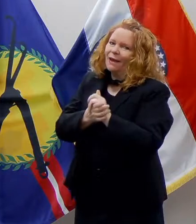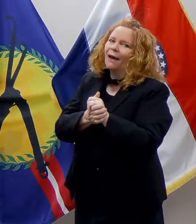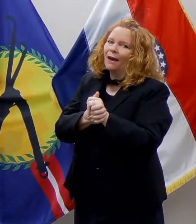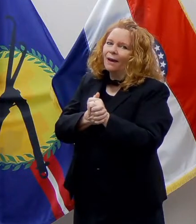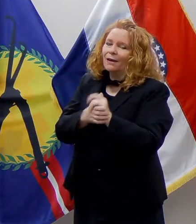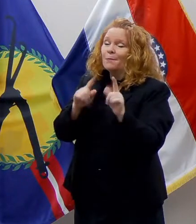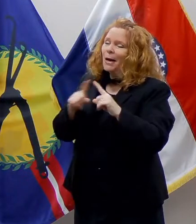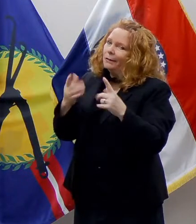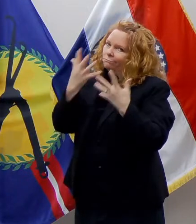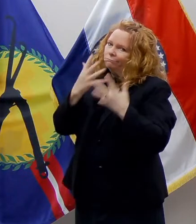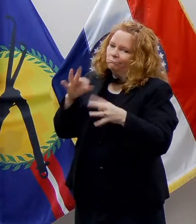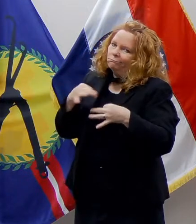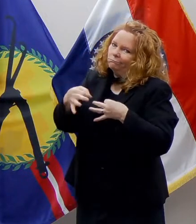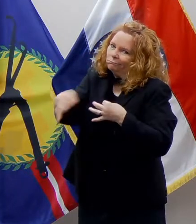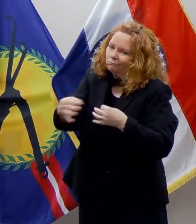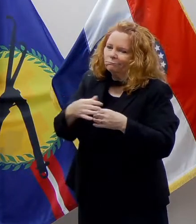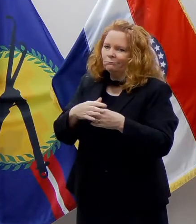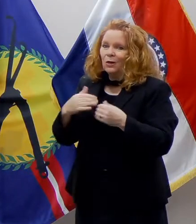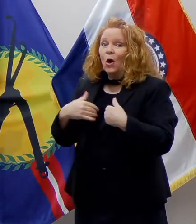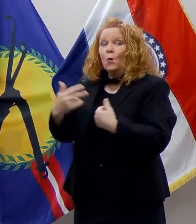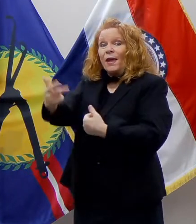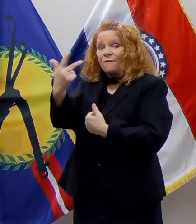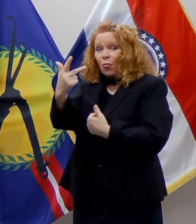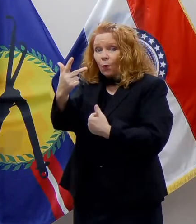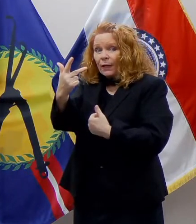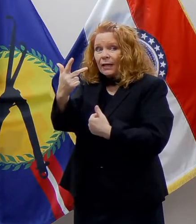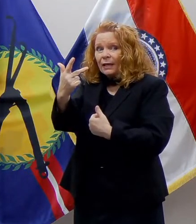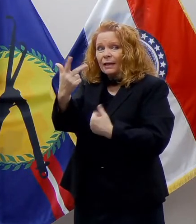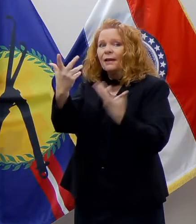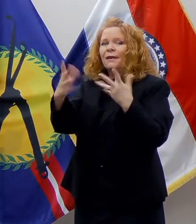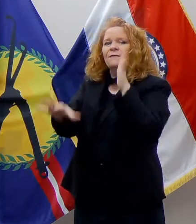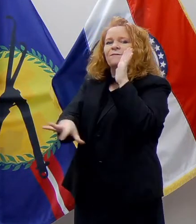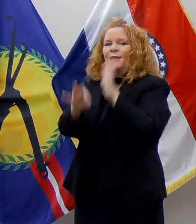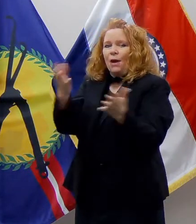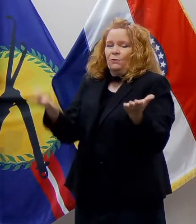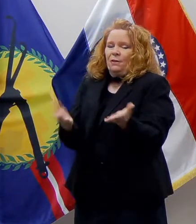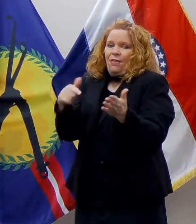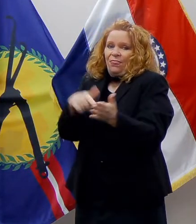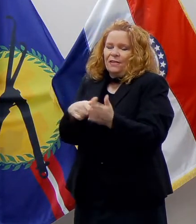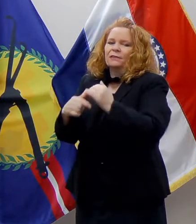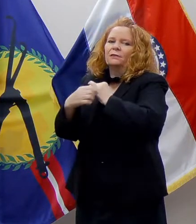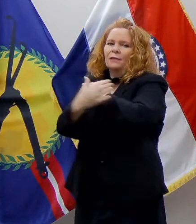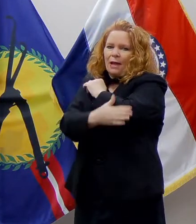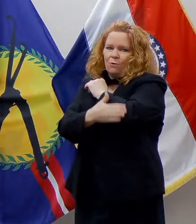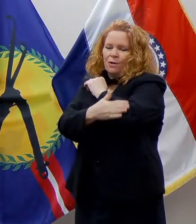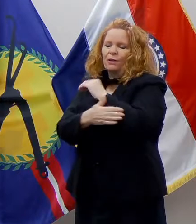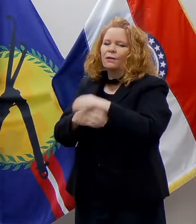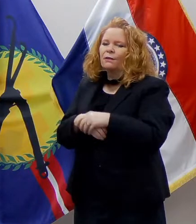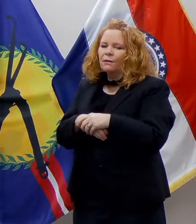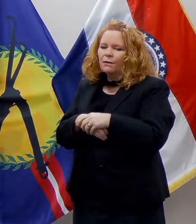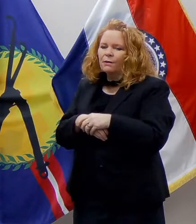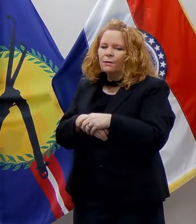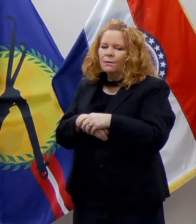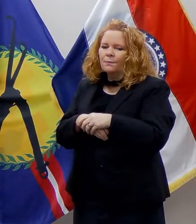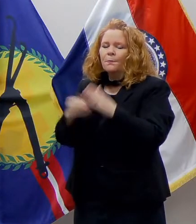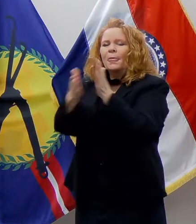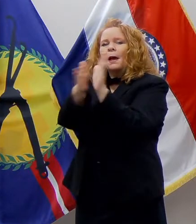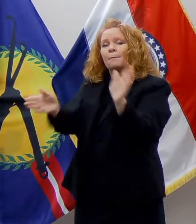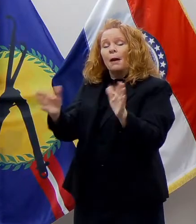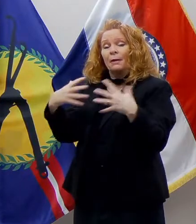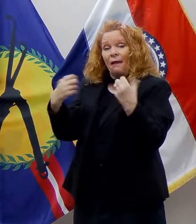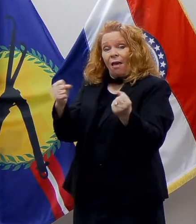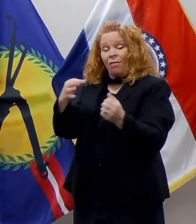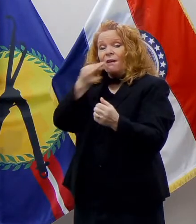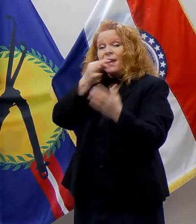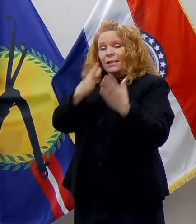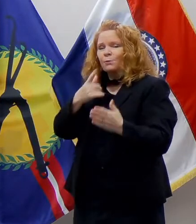with that. We have 3 cases identified in the county. Our public health experts tell us that there